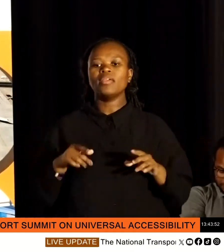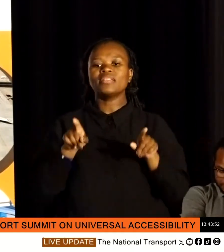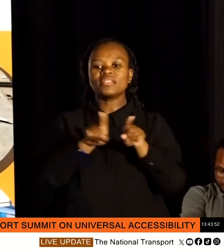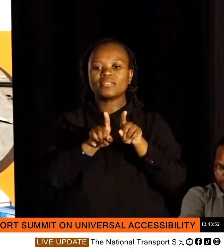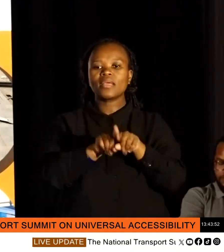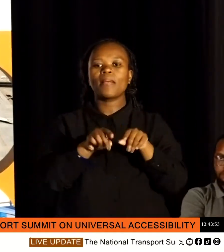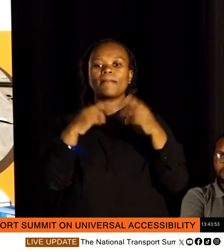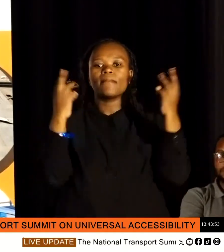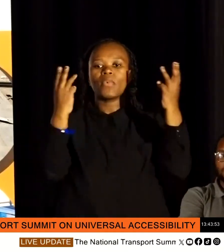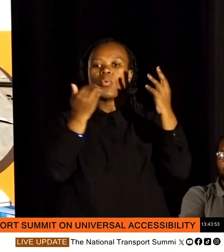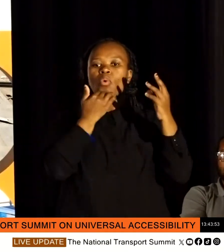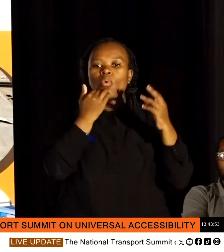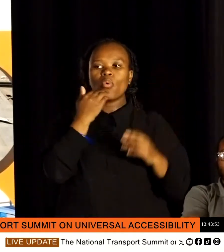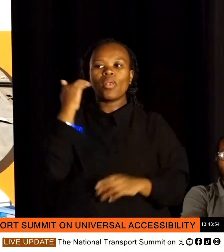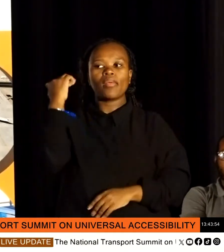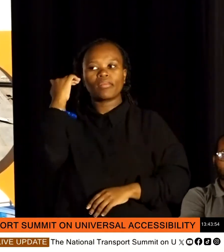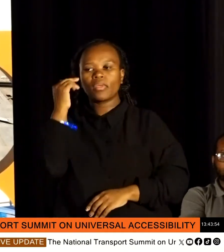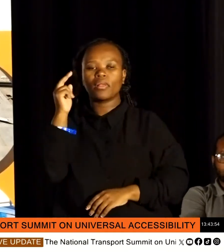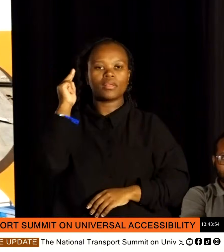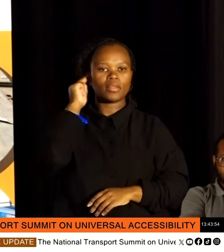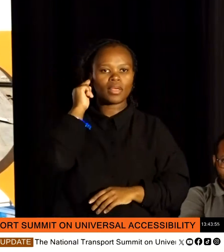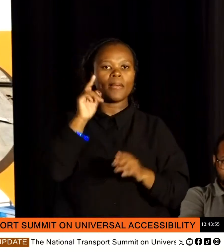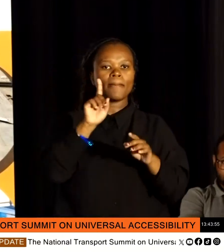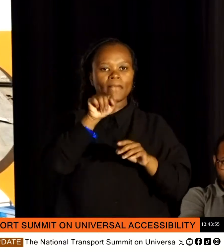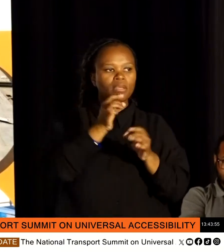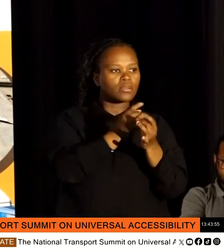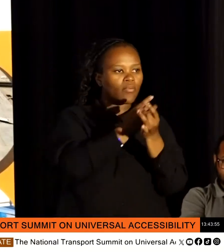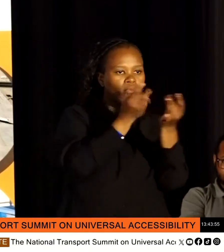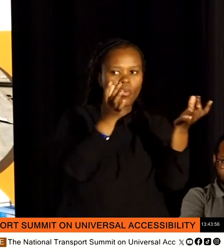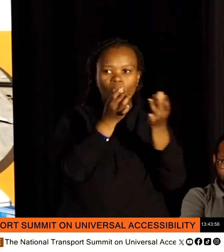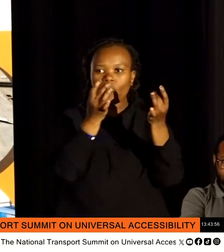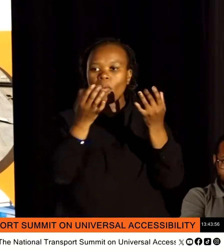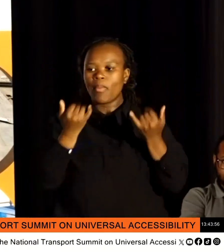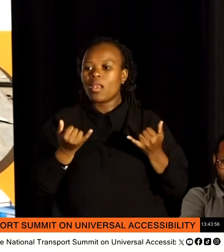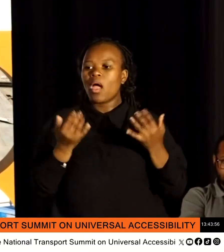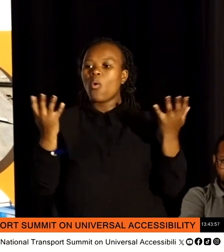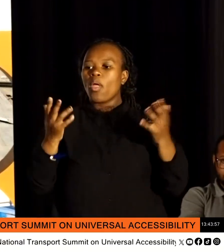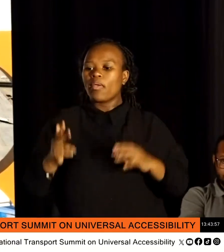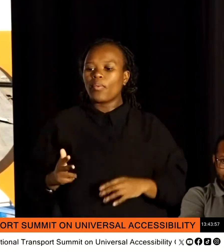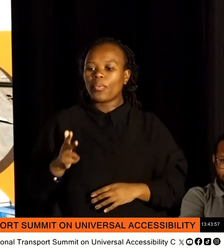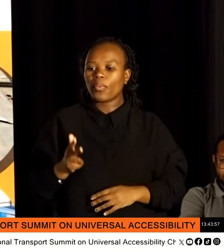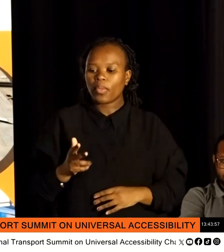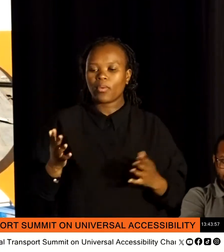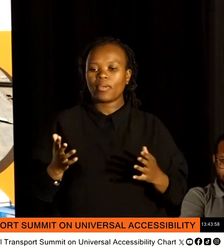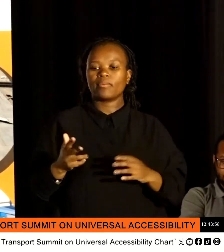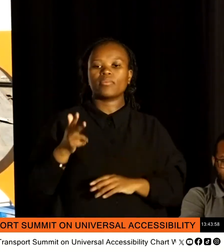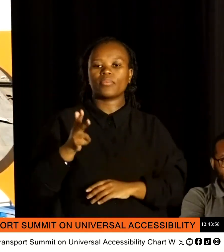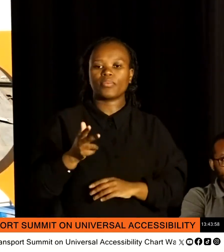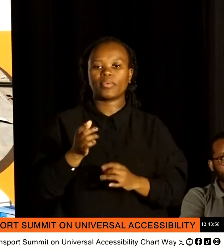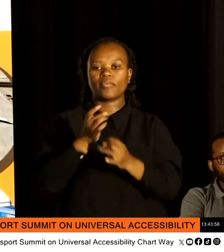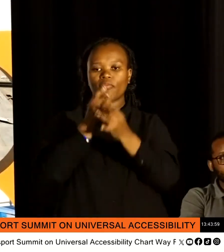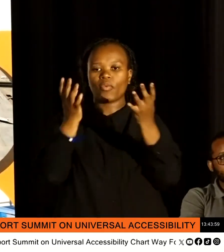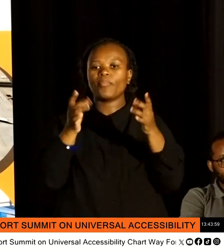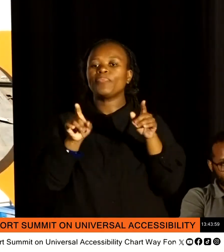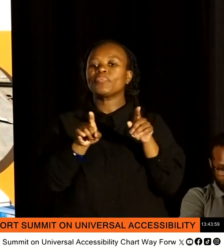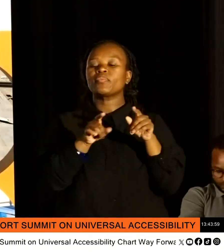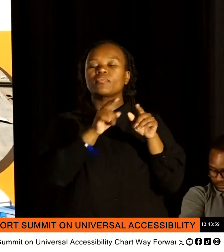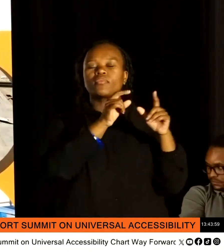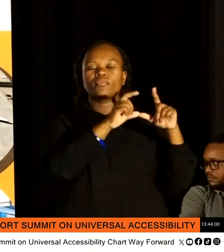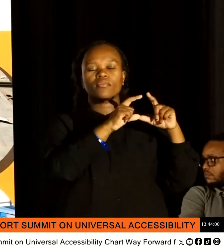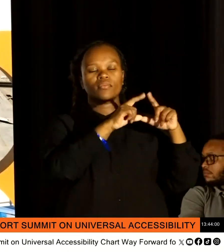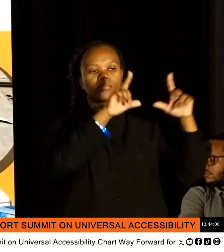hearing impairments, are informed throughout their journey. Additionally, one image